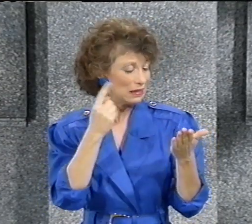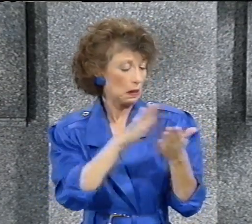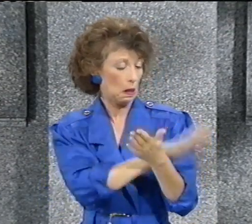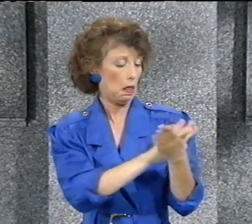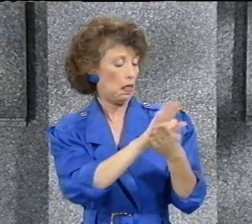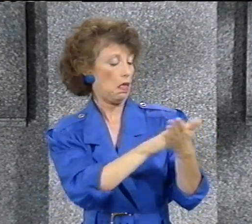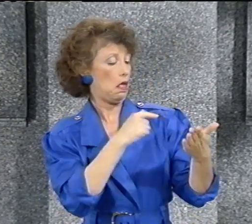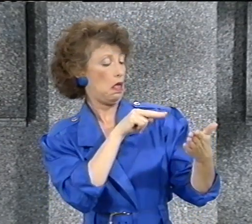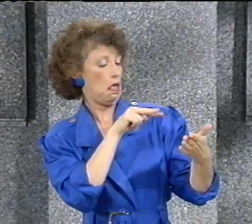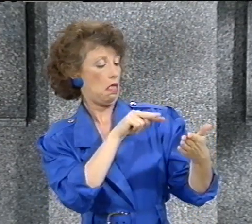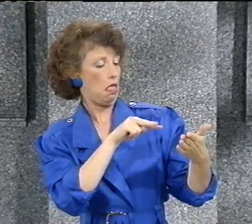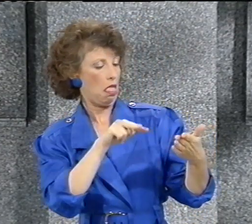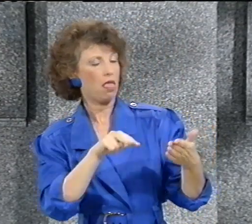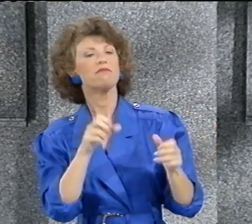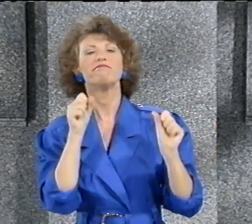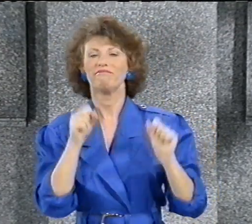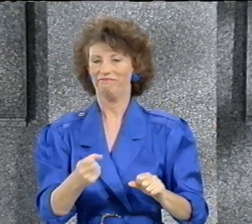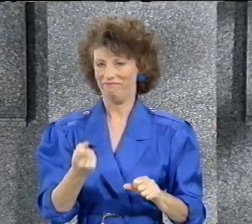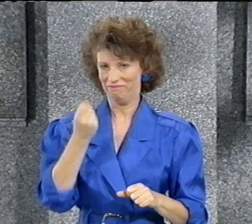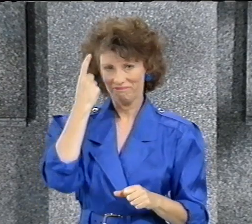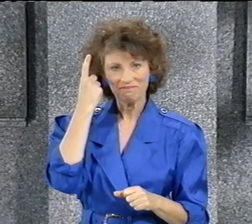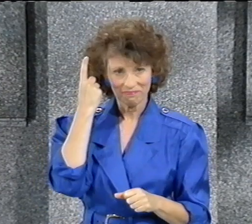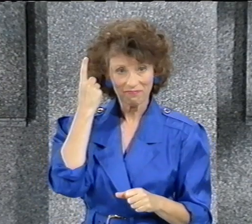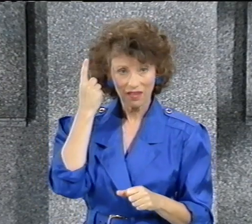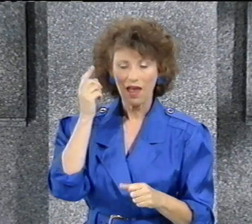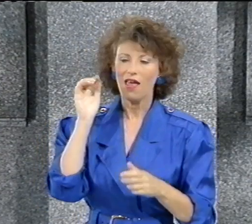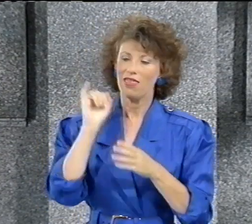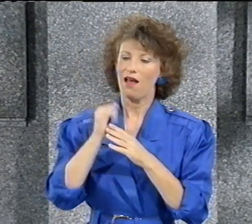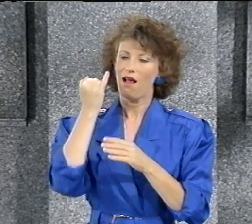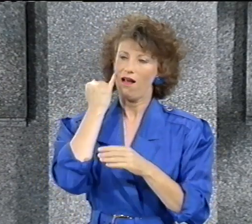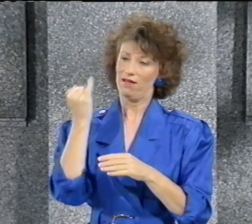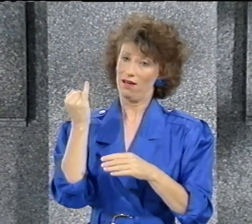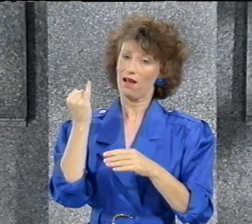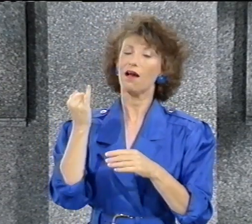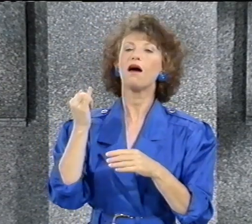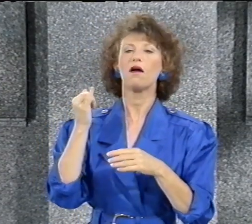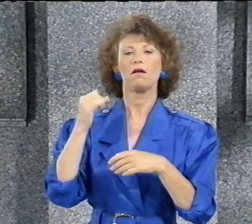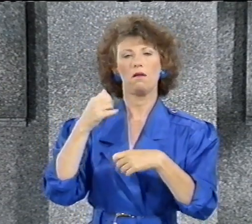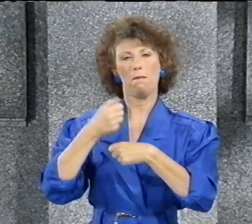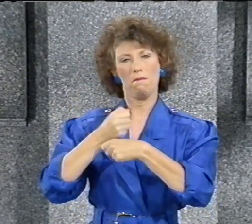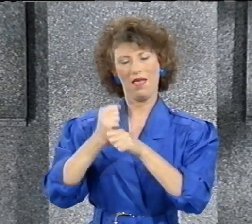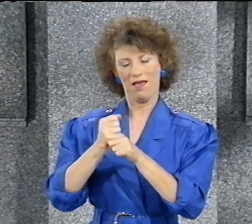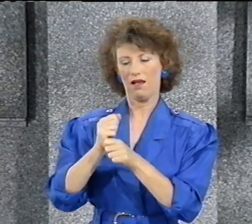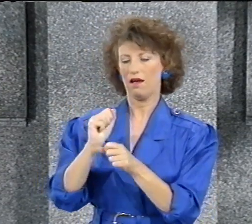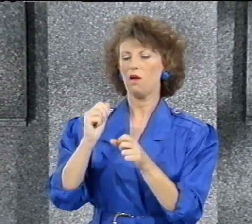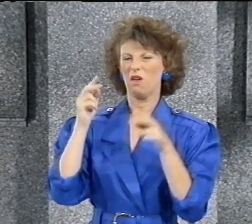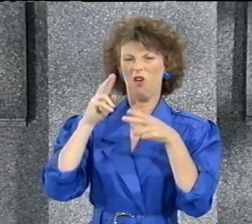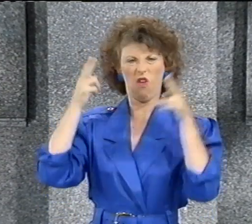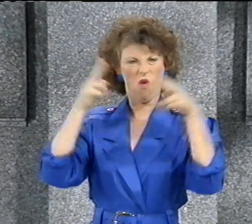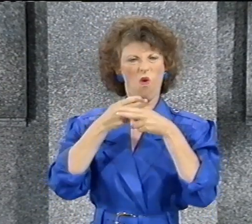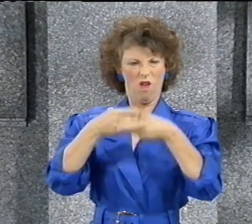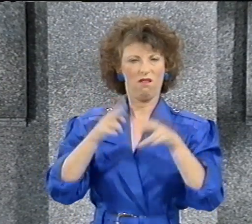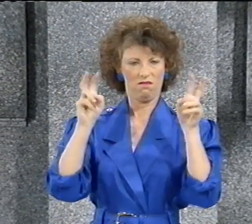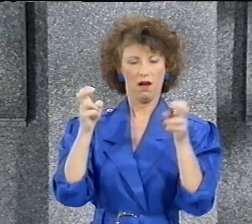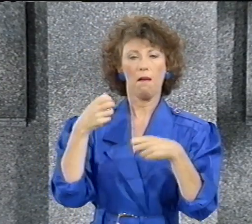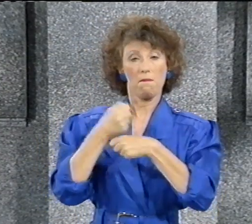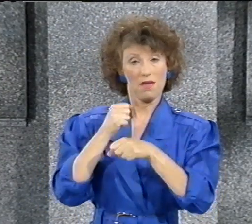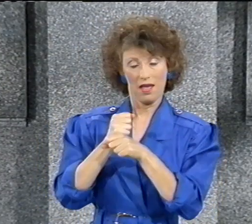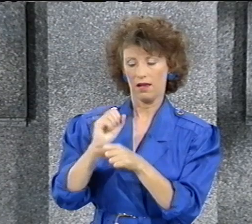the gaps. It's just like when we hear words or read something that's not clear or blurred. We do what we